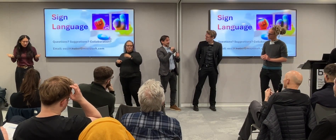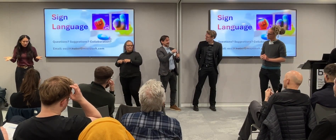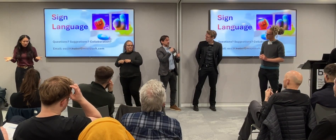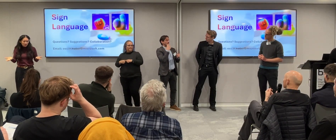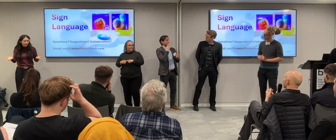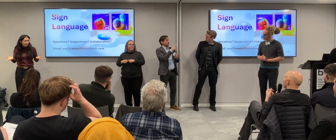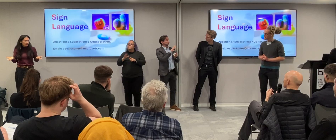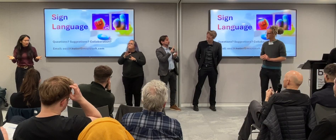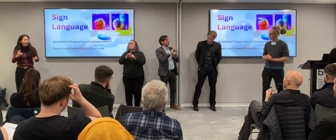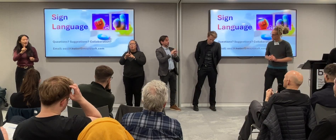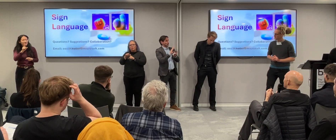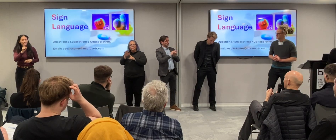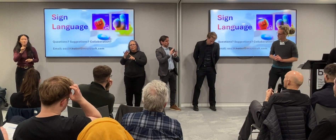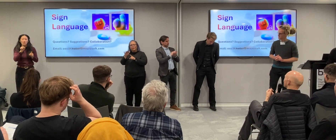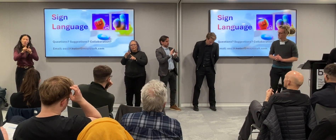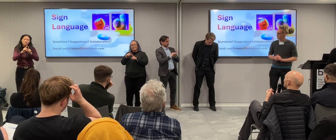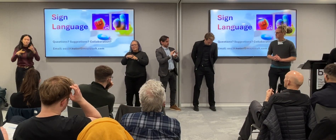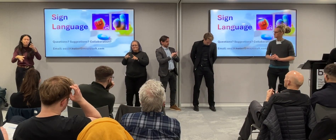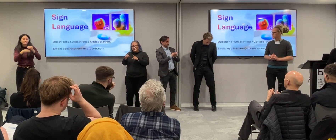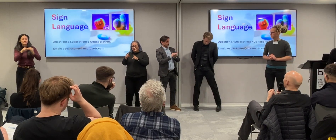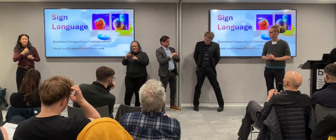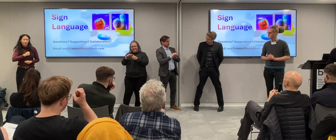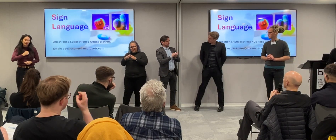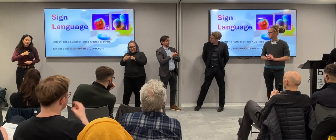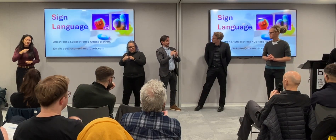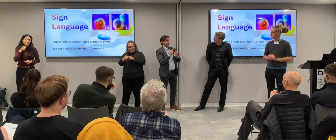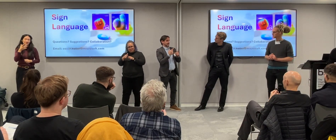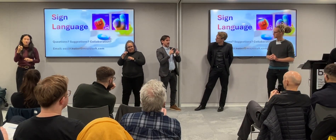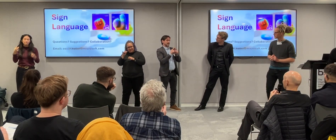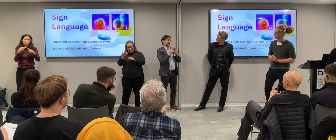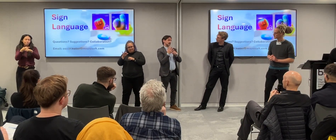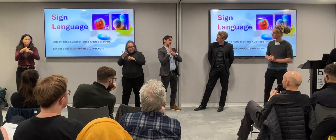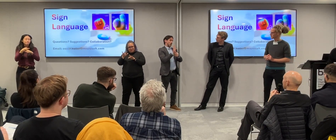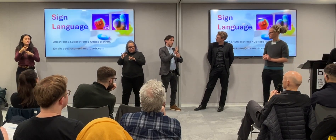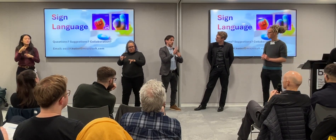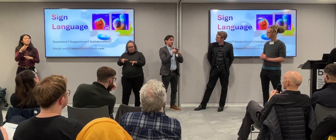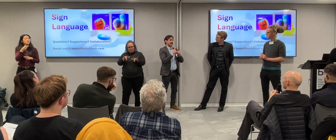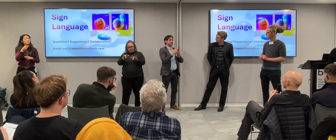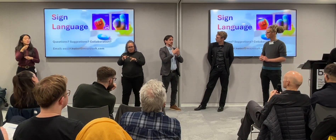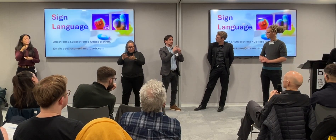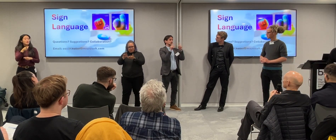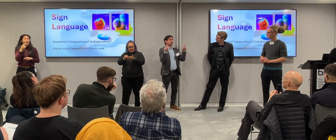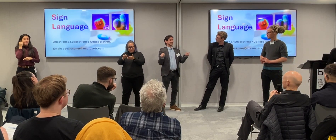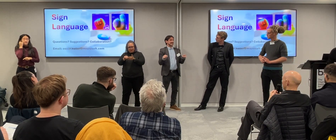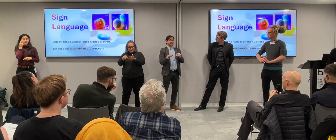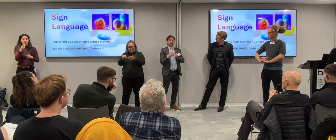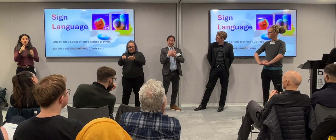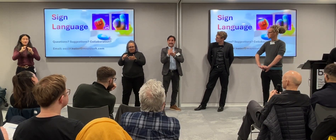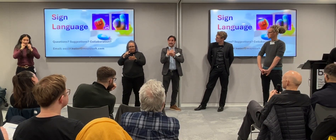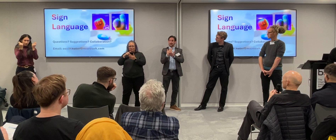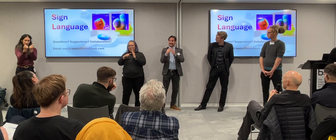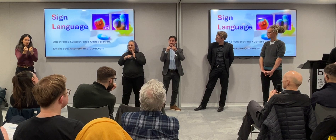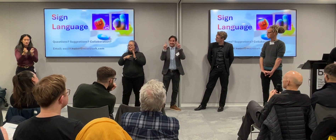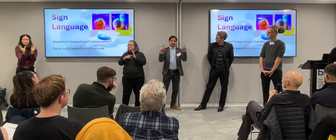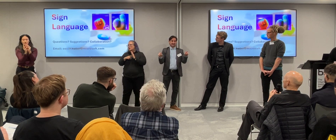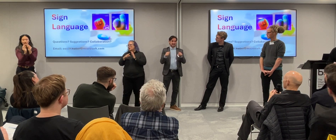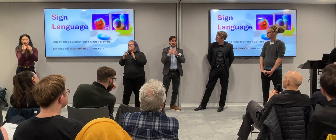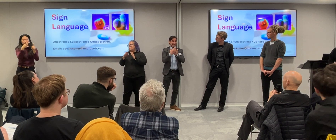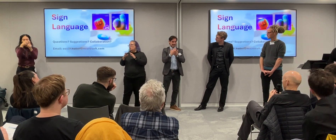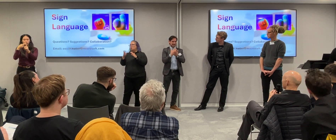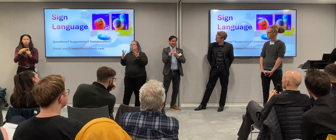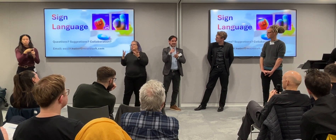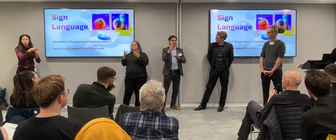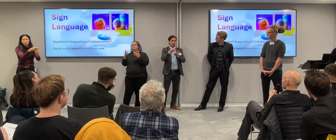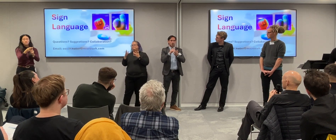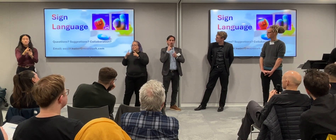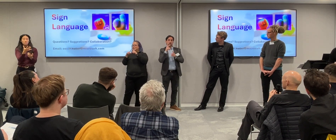sorry, also just to say the main issue there is as well, when you record Teams, for example, for a demo or a screen